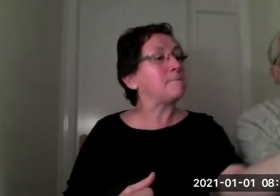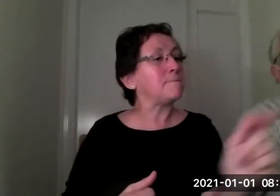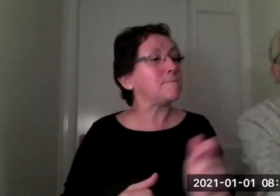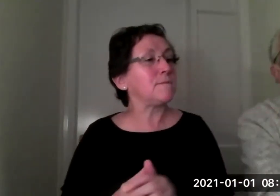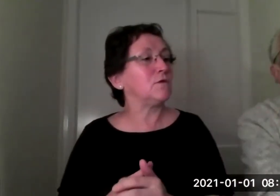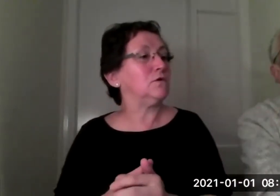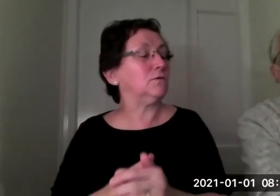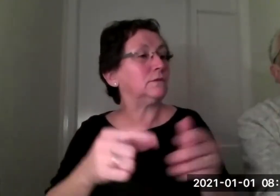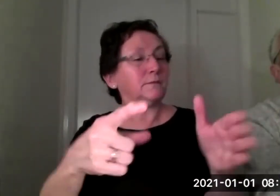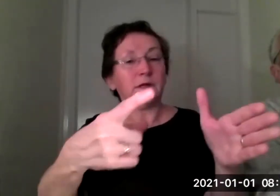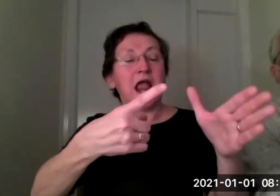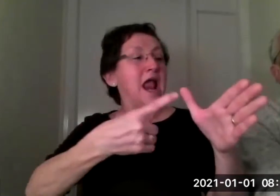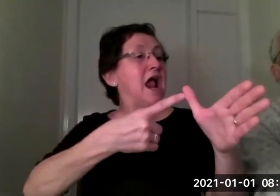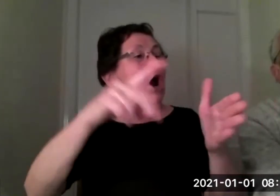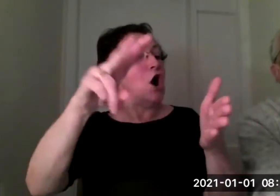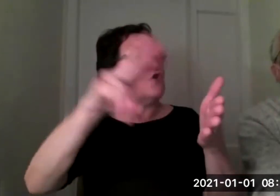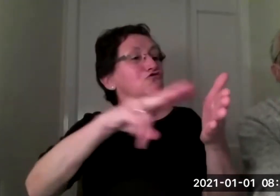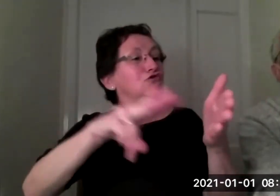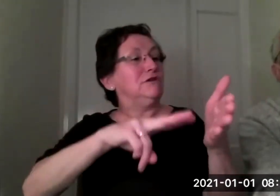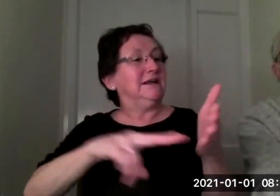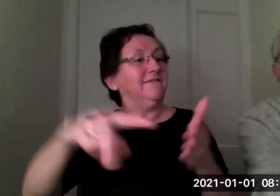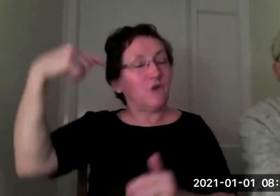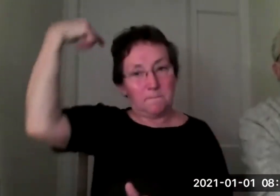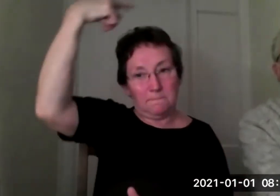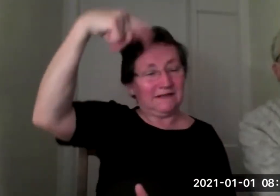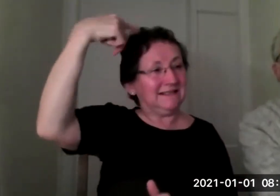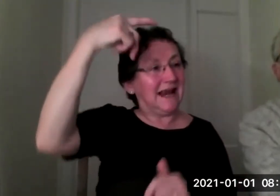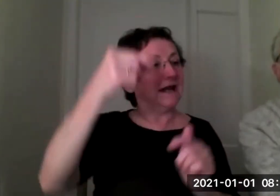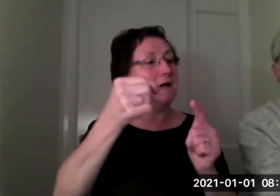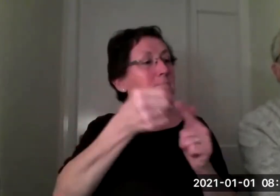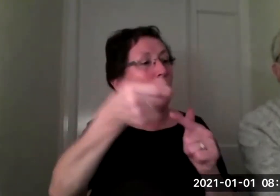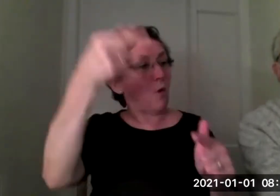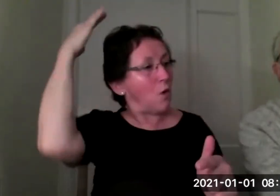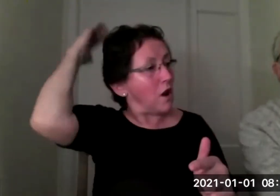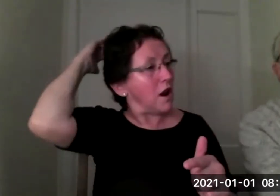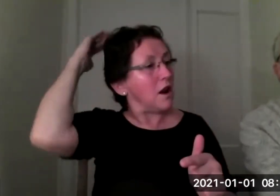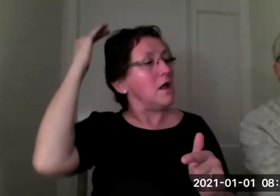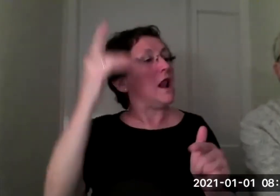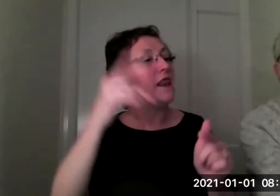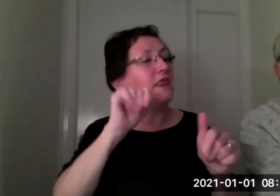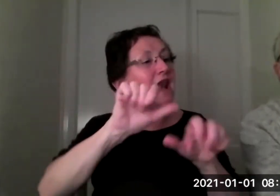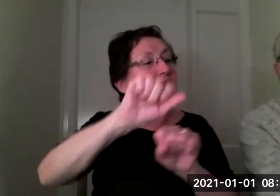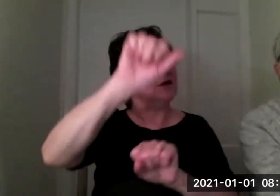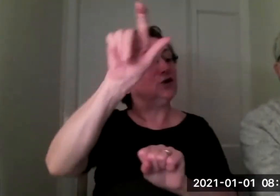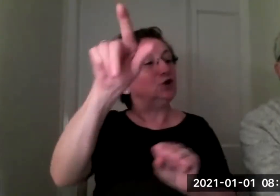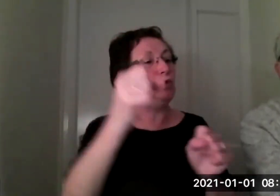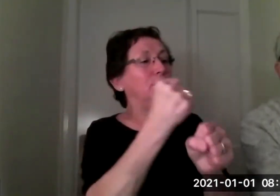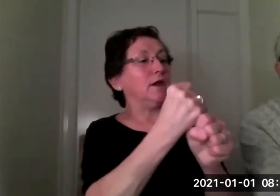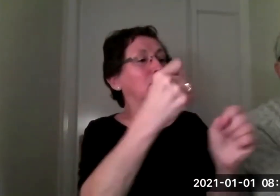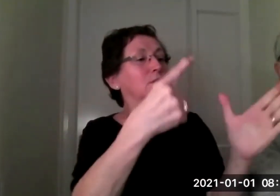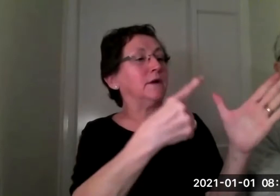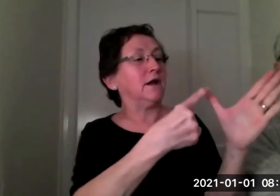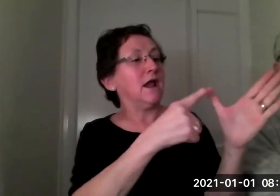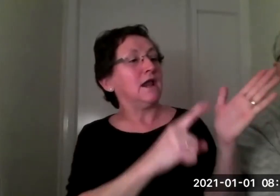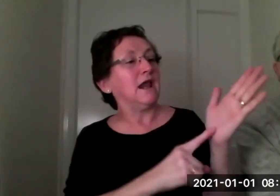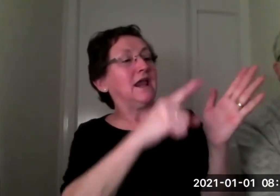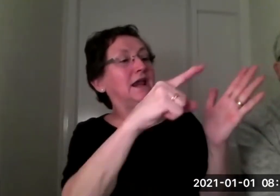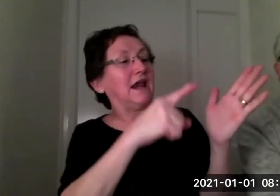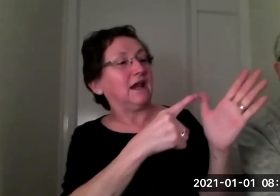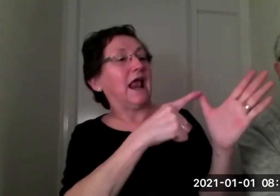A reading from St. Paul's letter to the Galatians.